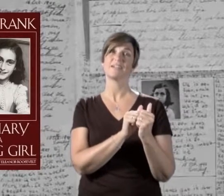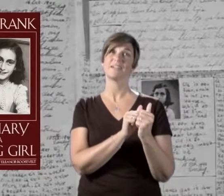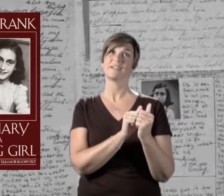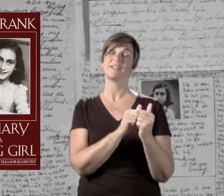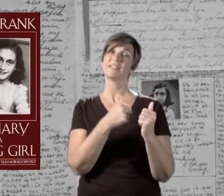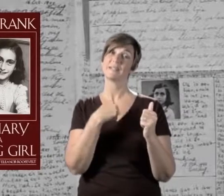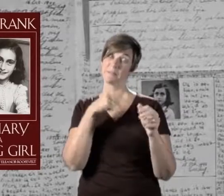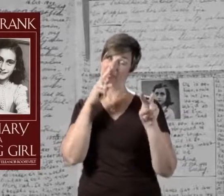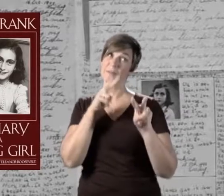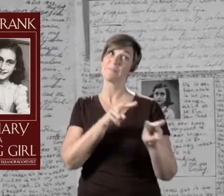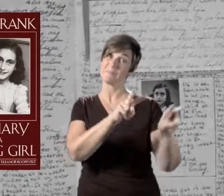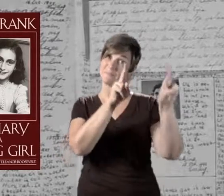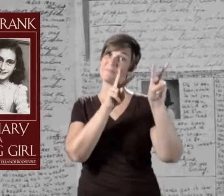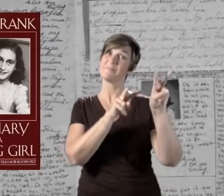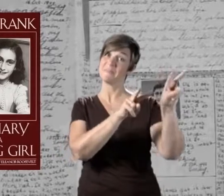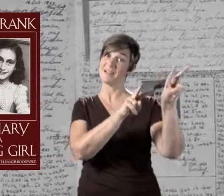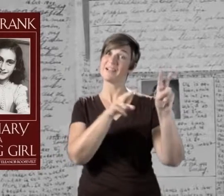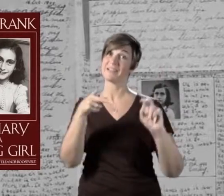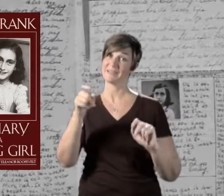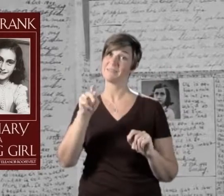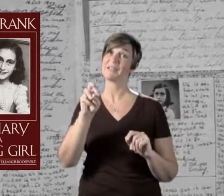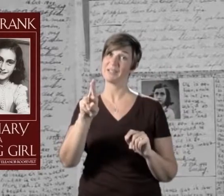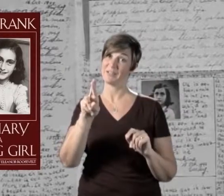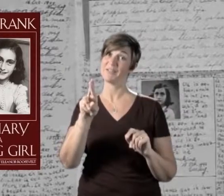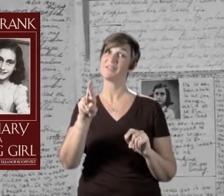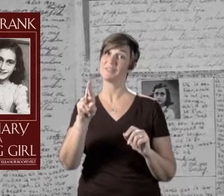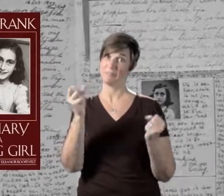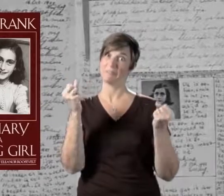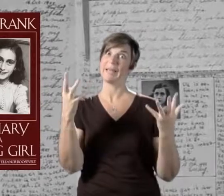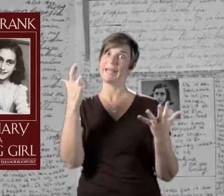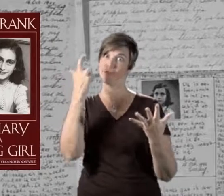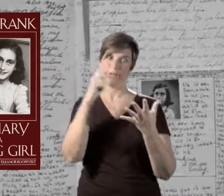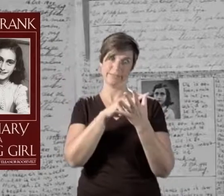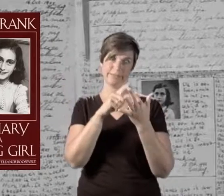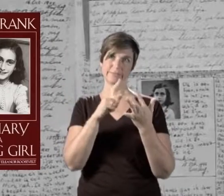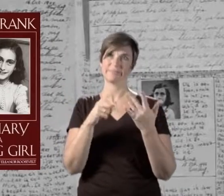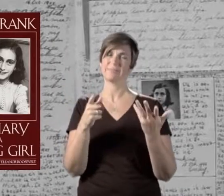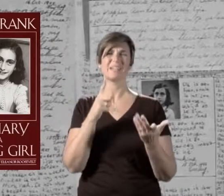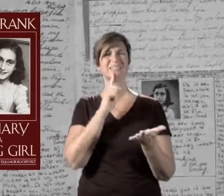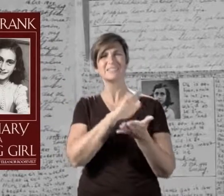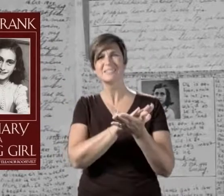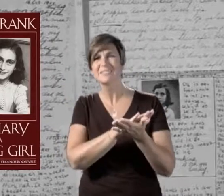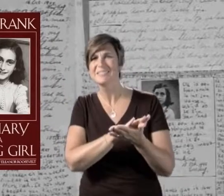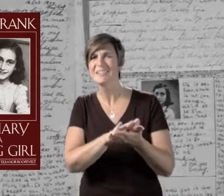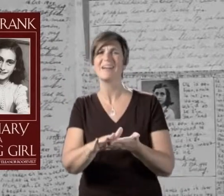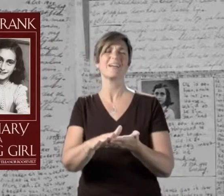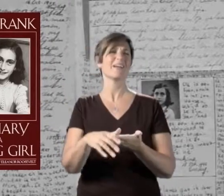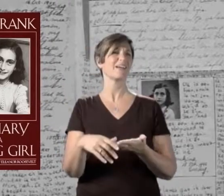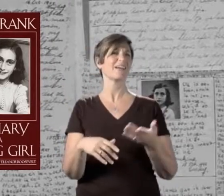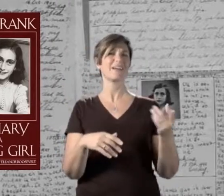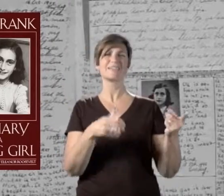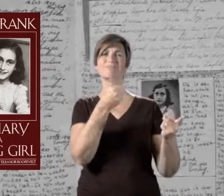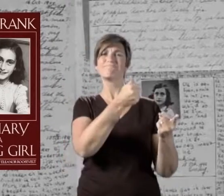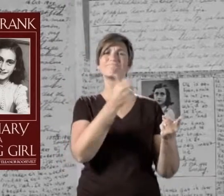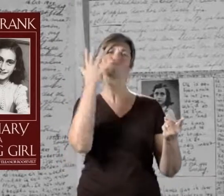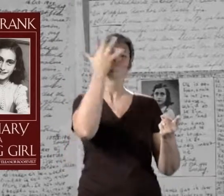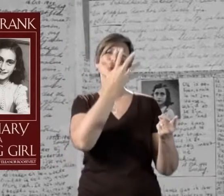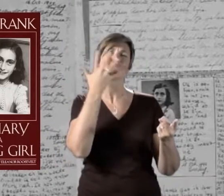For I do admire him in many ways. He is such a nice, good-looking boy.